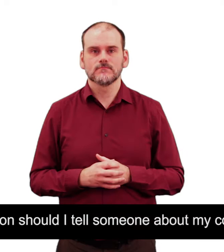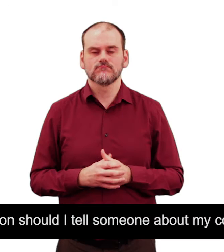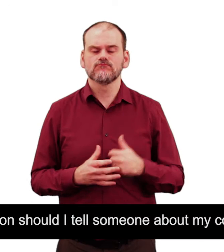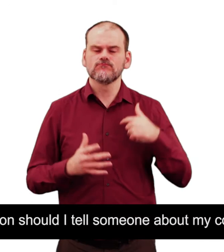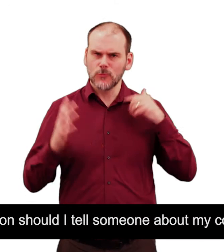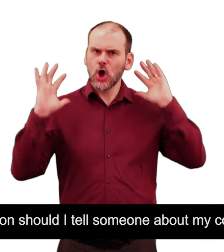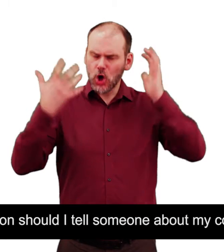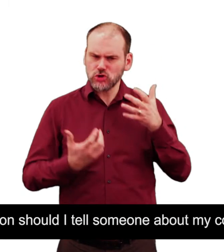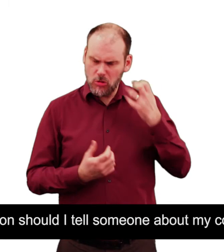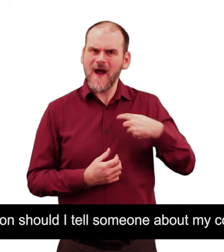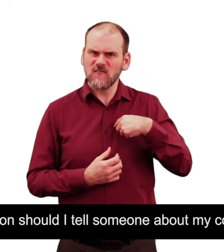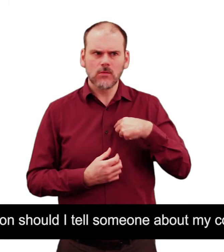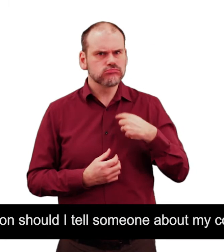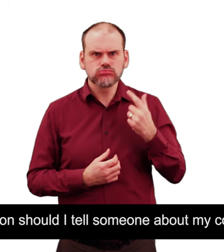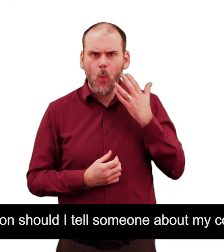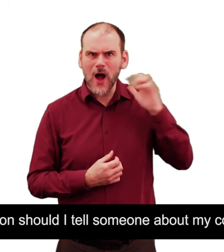How soon shall I tell someone about my concern?